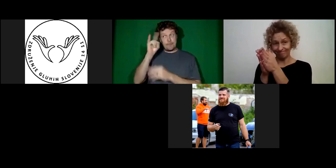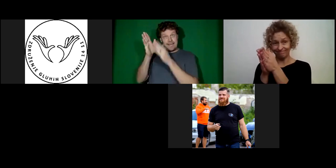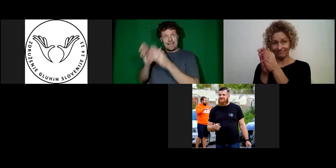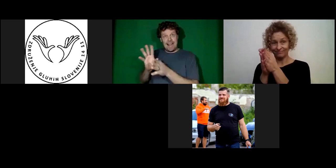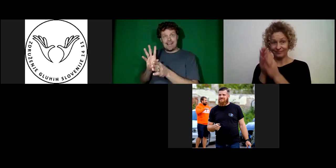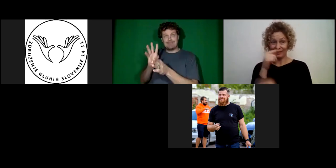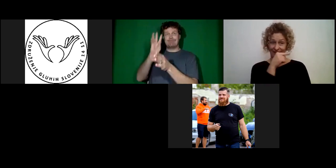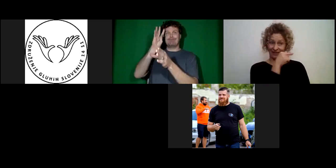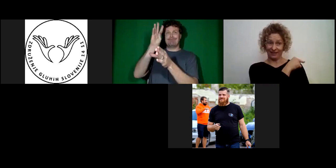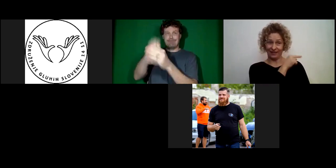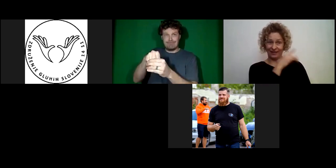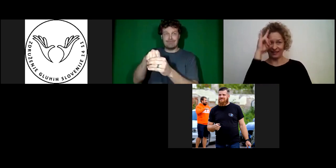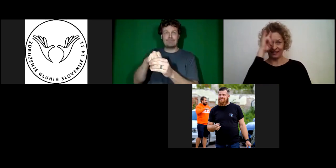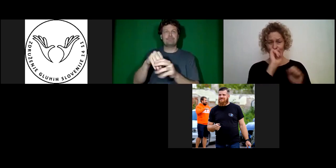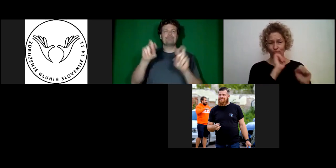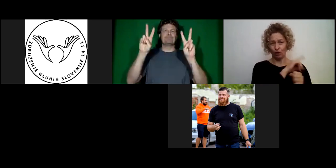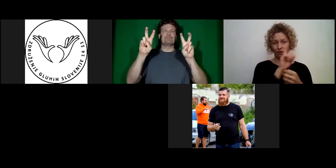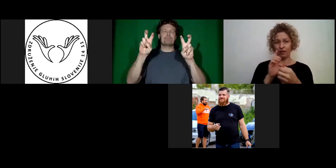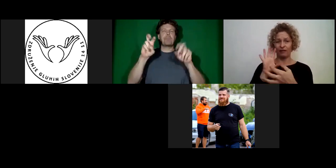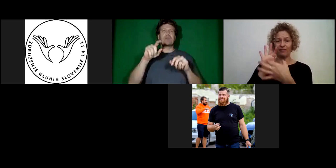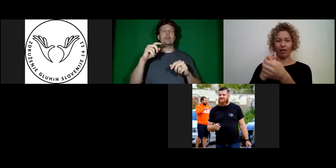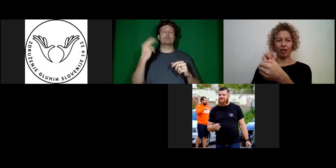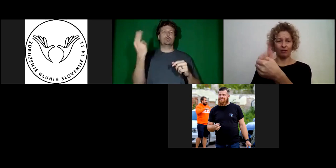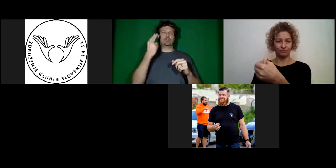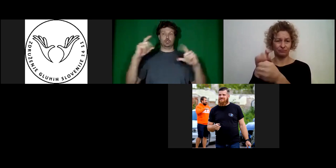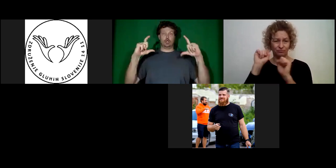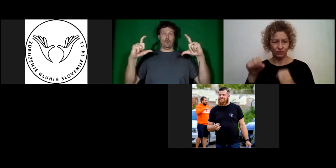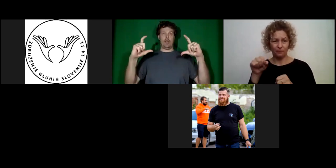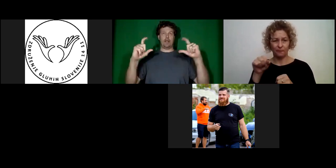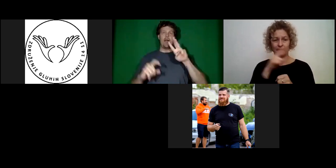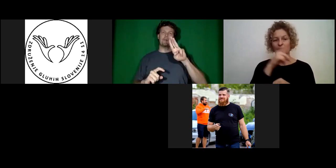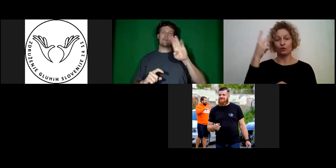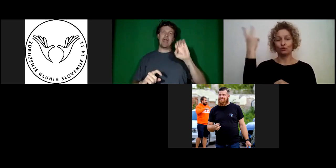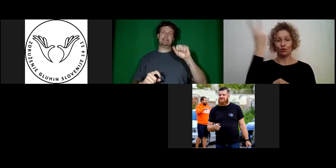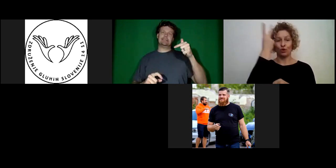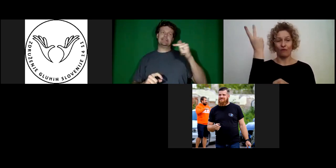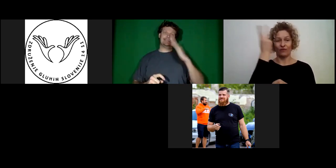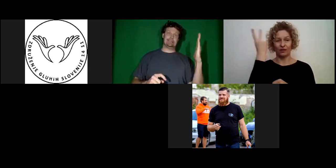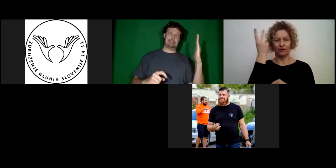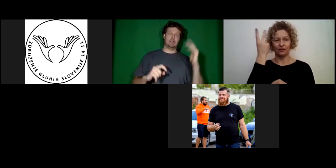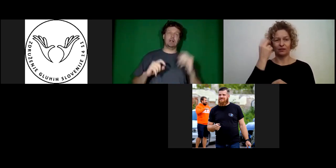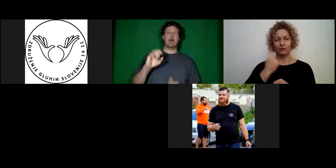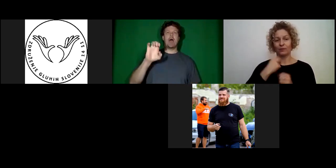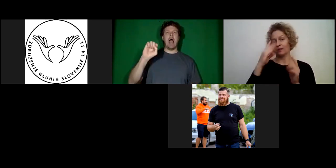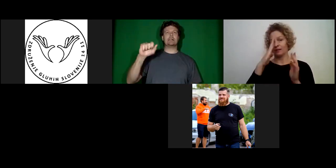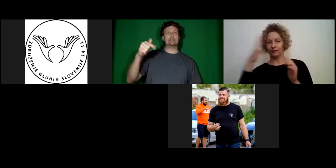friends. And he asked for permission for me, Miha,